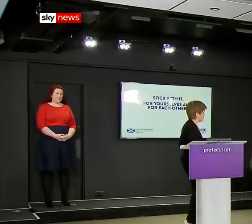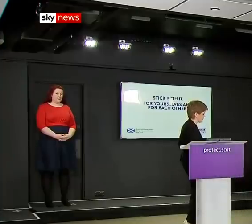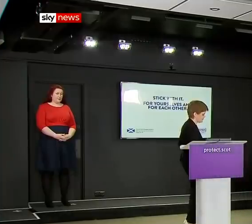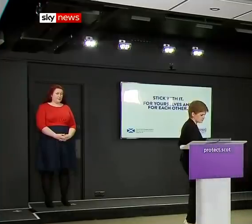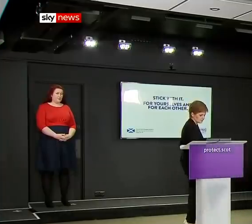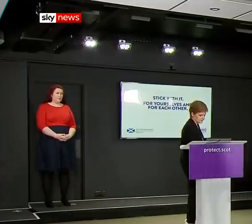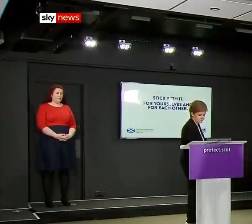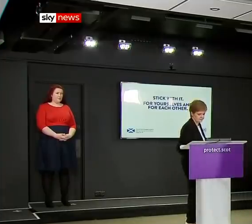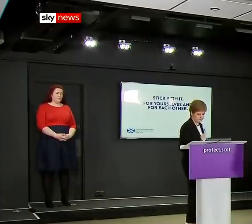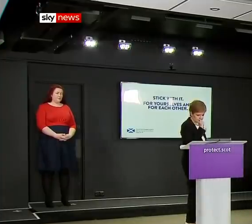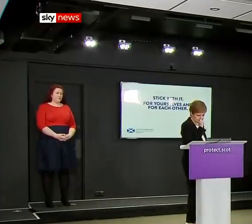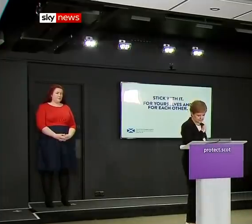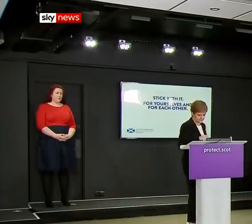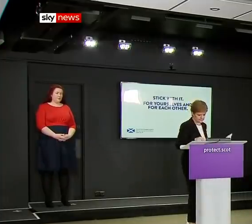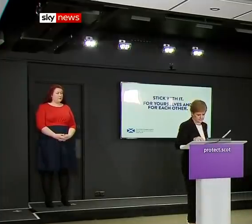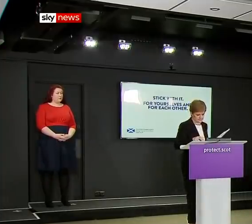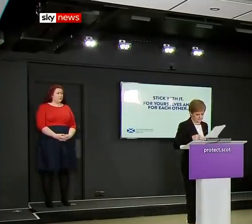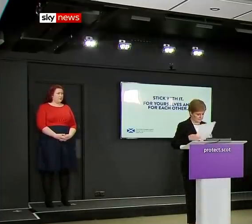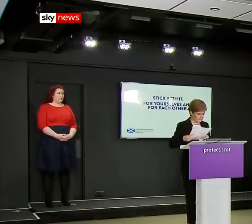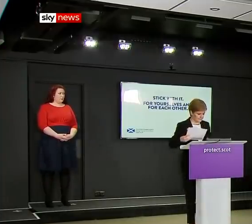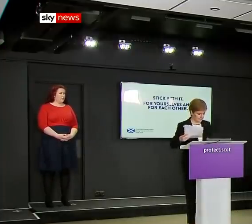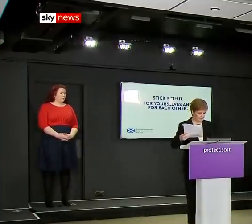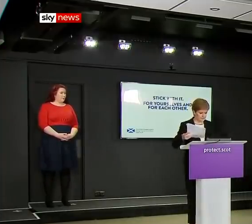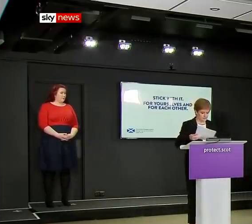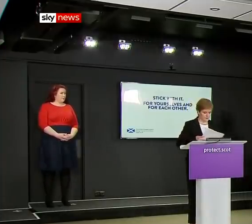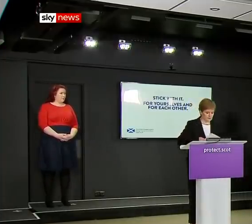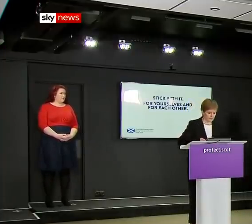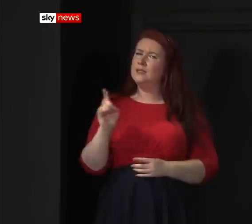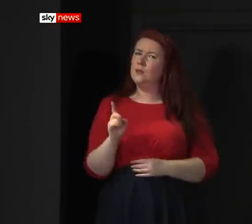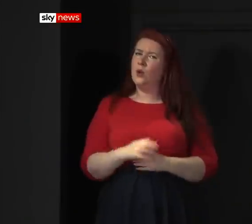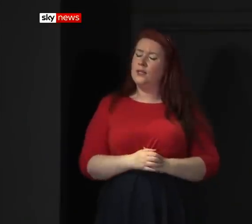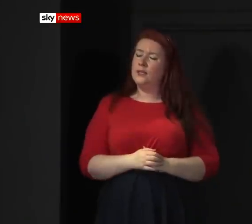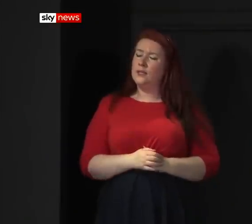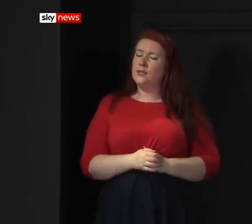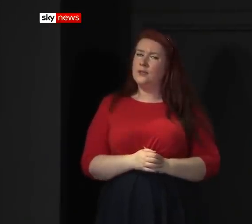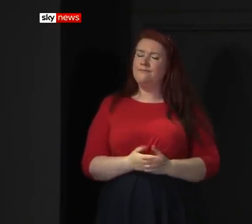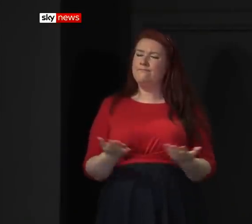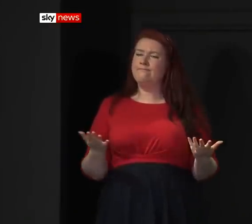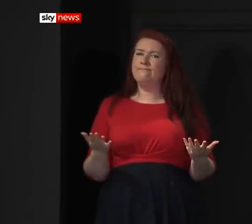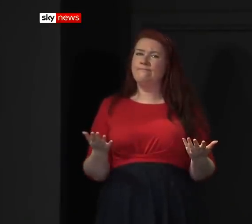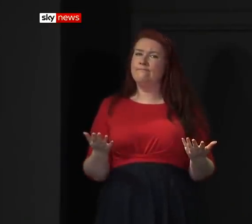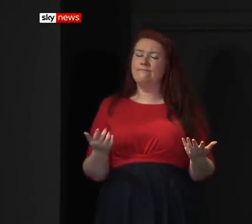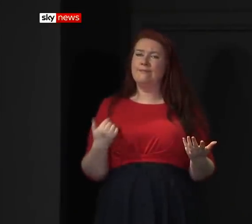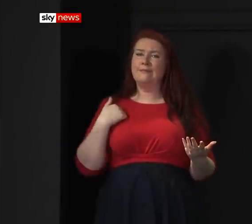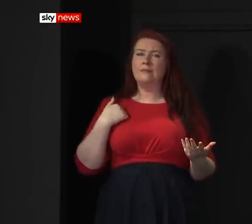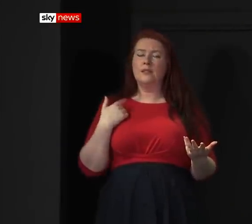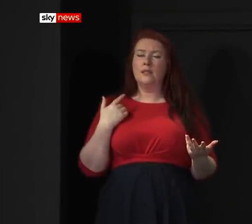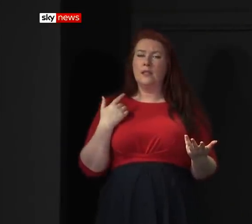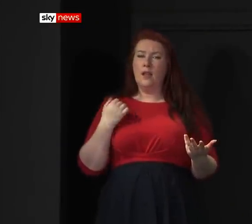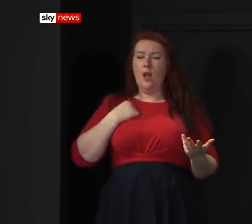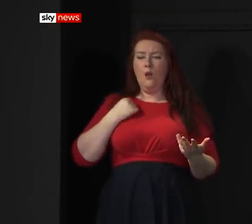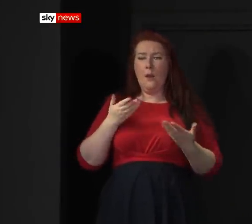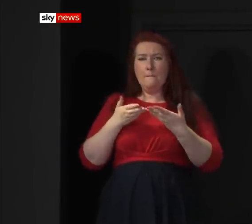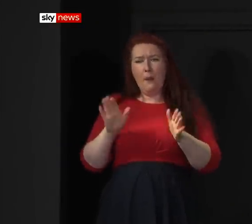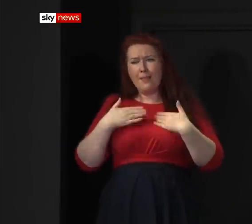and worries economic concerns are compromising the effort to save lives. We mustn't be hamstrung in essential public